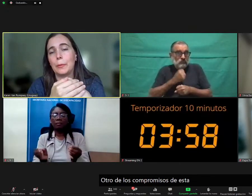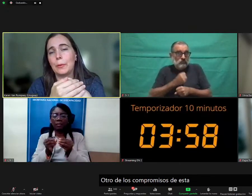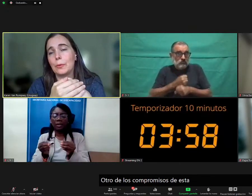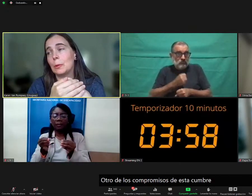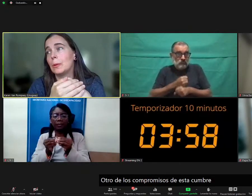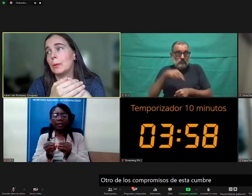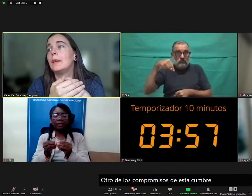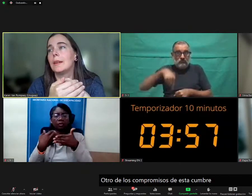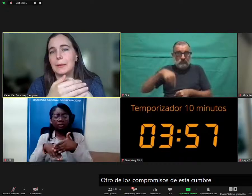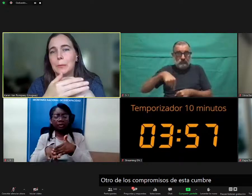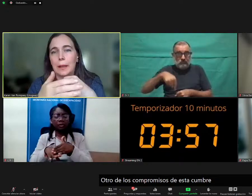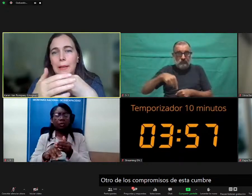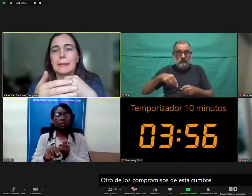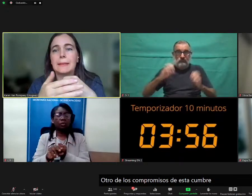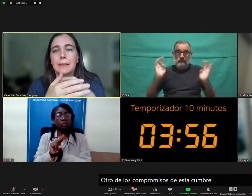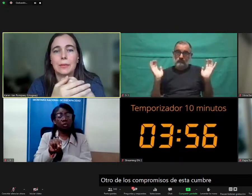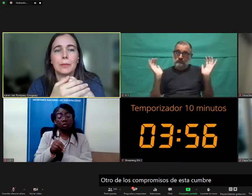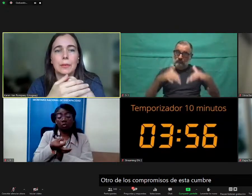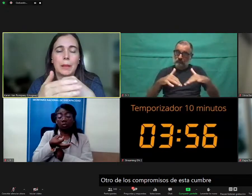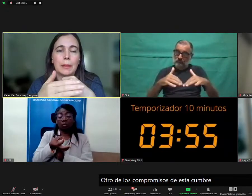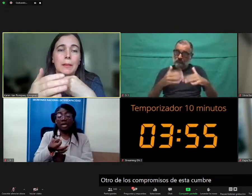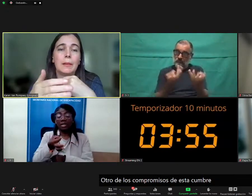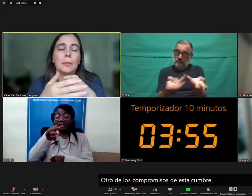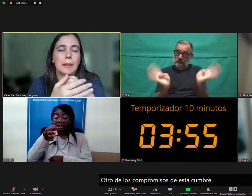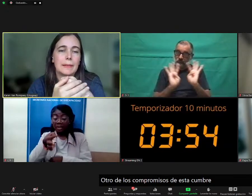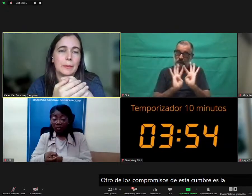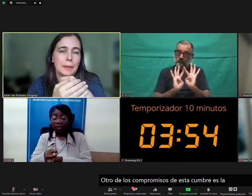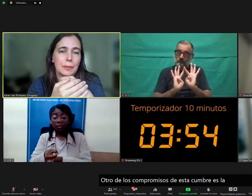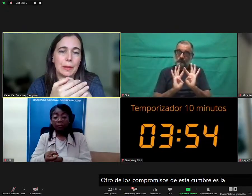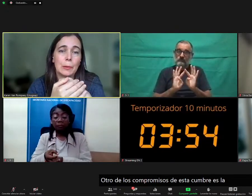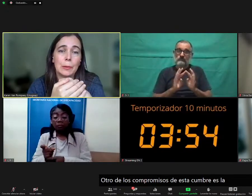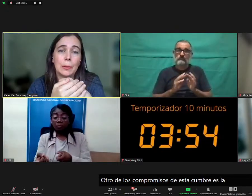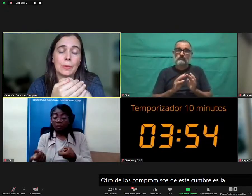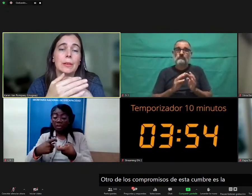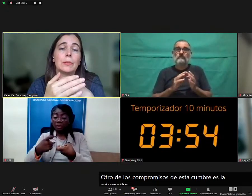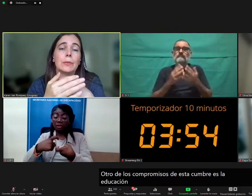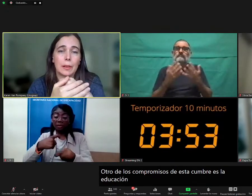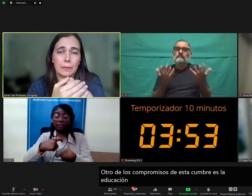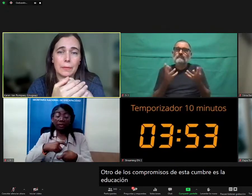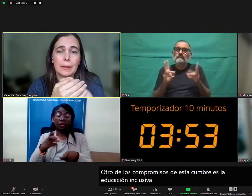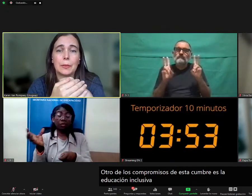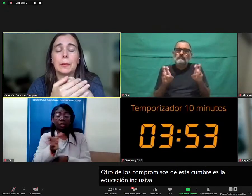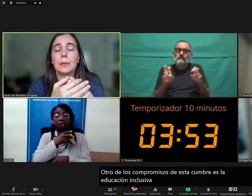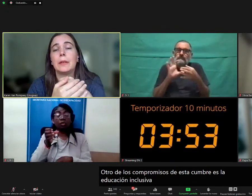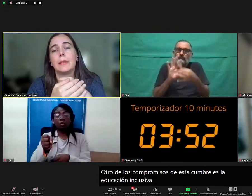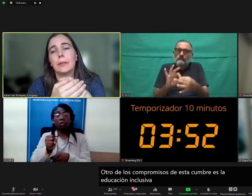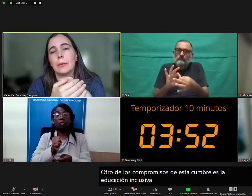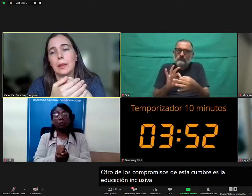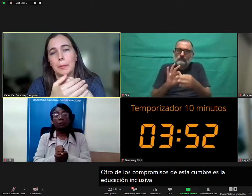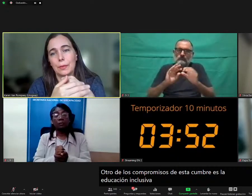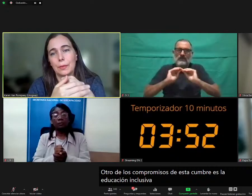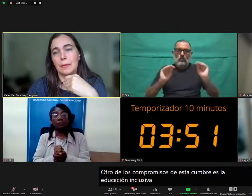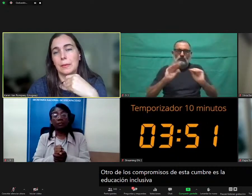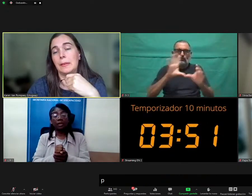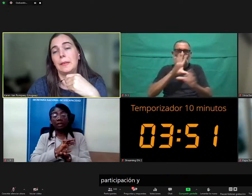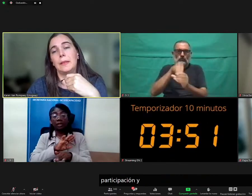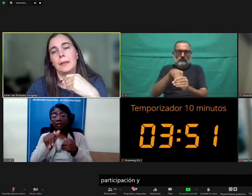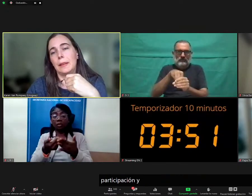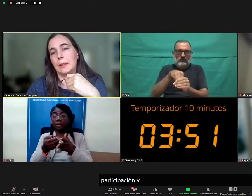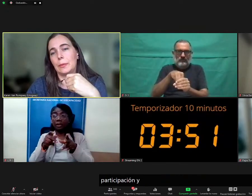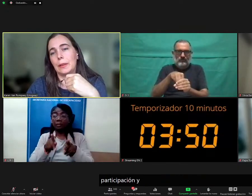education system for it to be more inclusive so that we can assure access but the participation achievements and